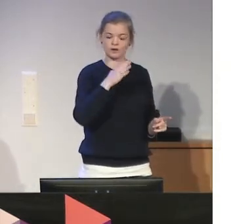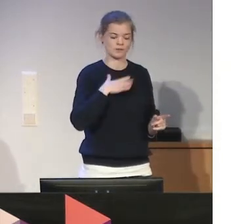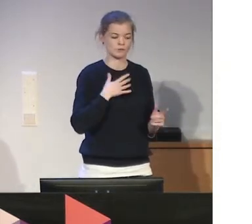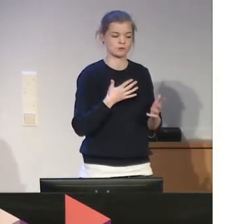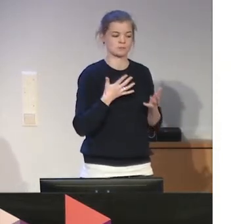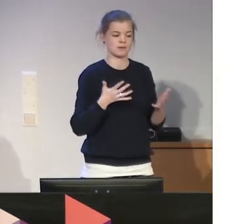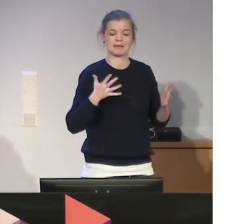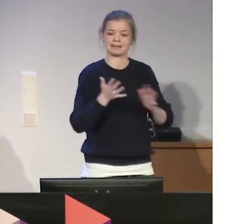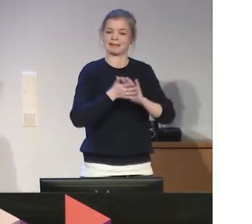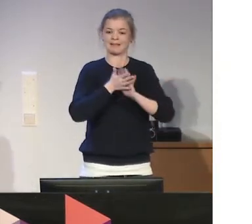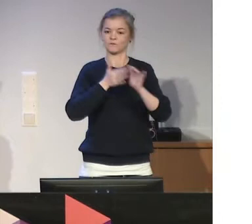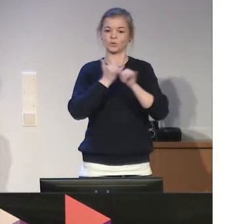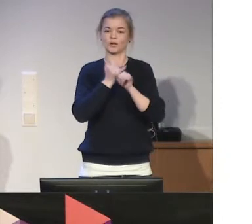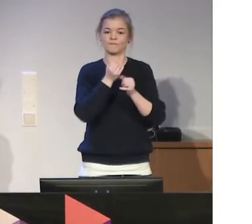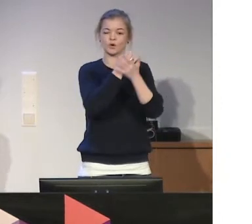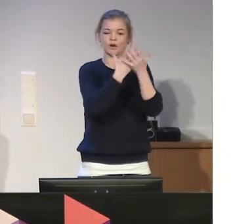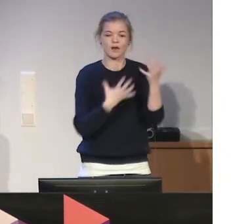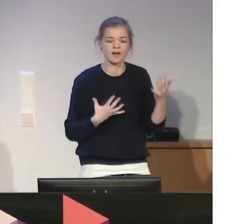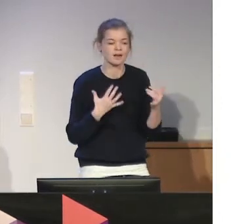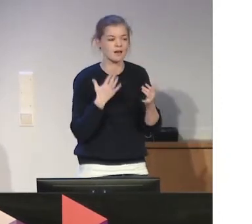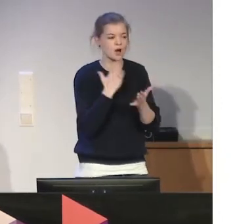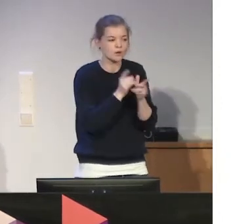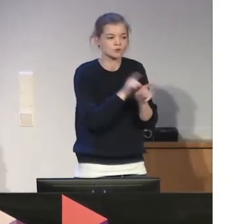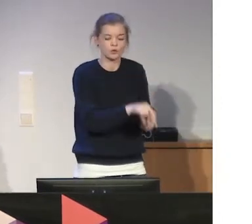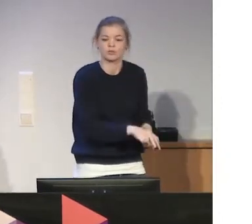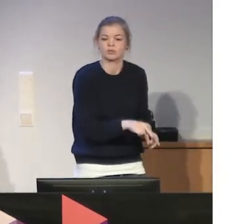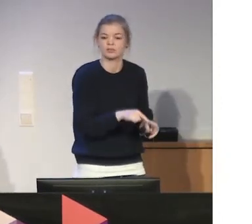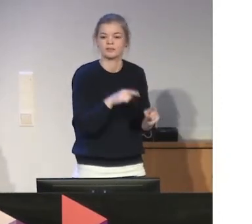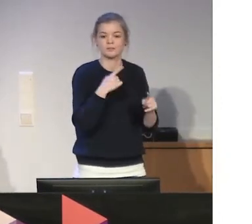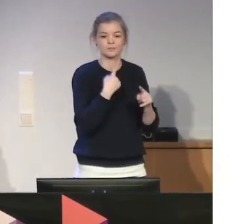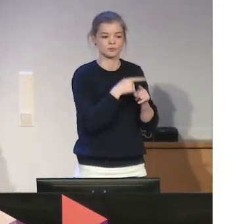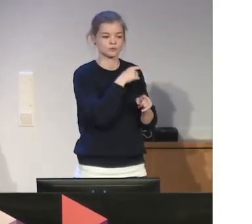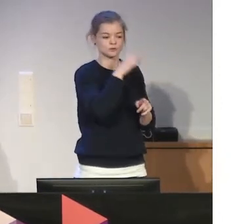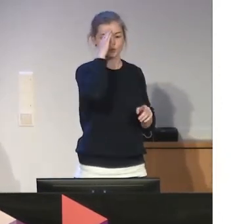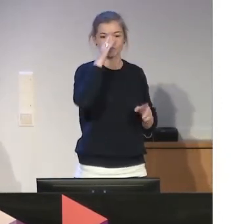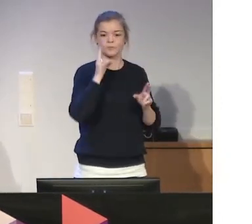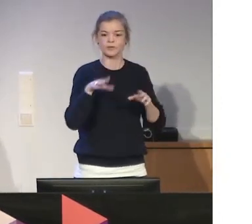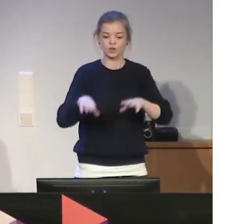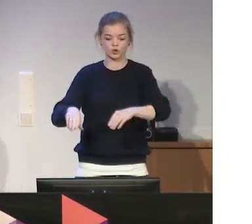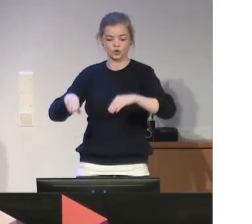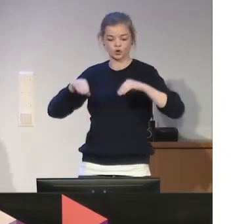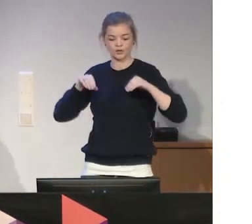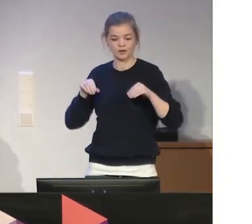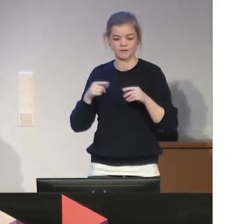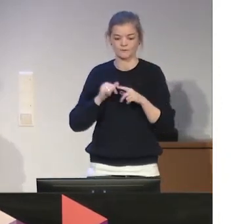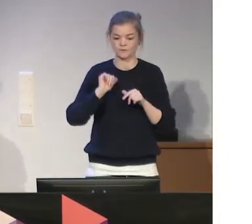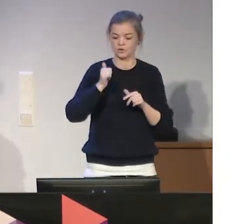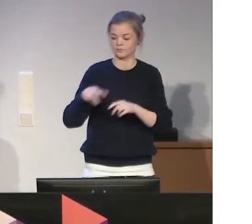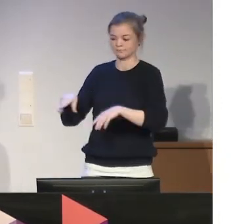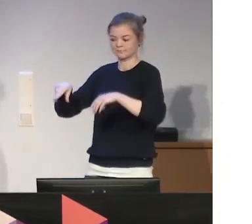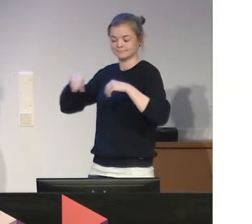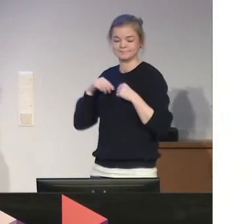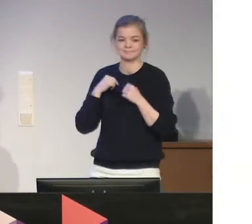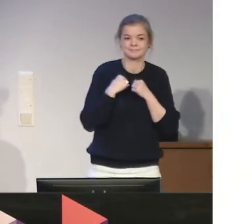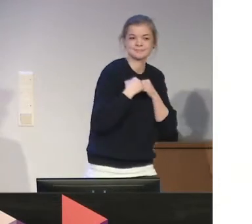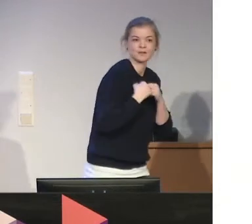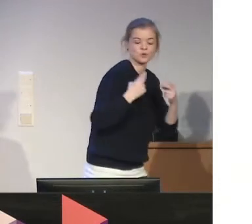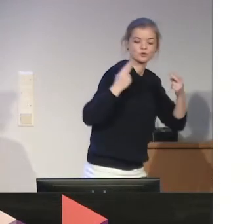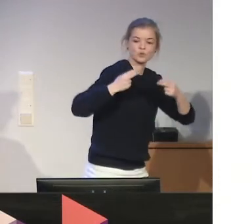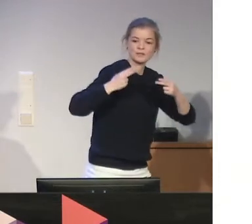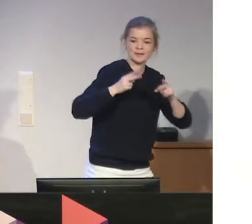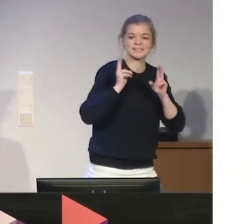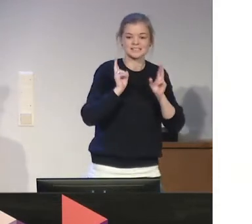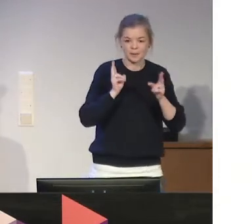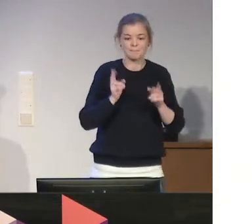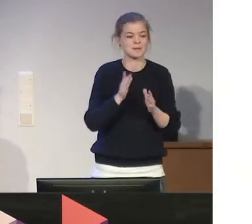signs, like father, because he doesn't really have many signs to be able to explain everything. So he was actually using a